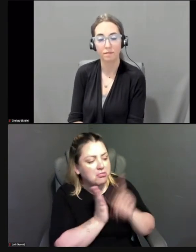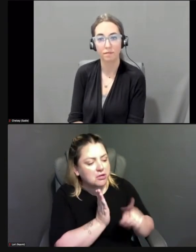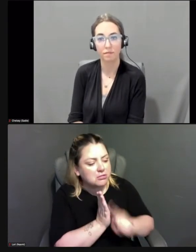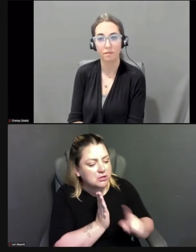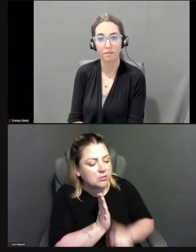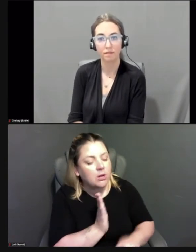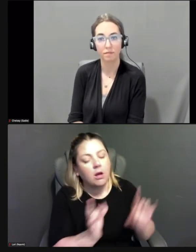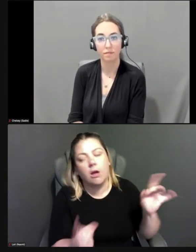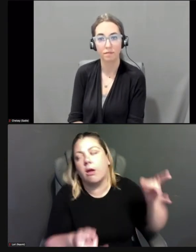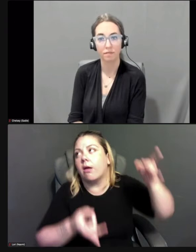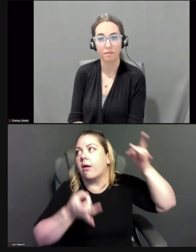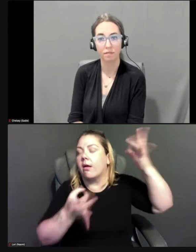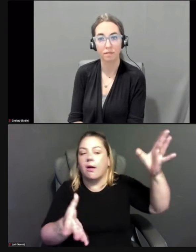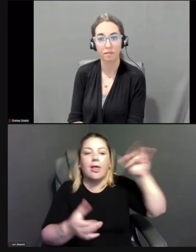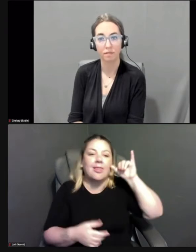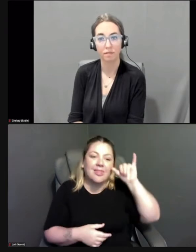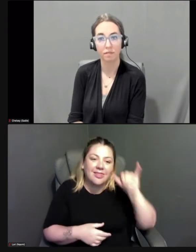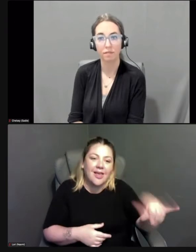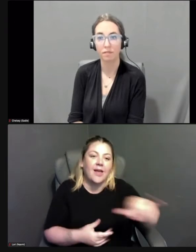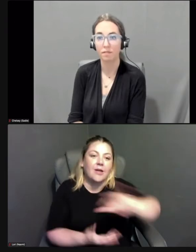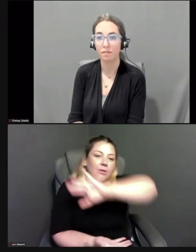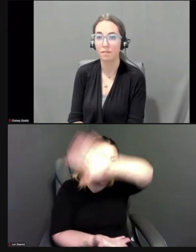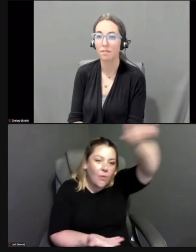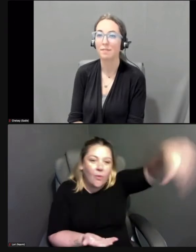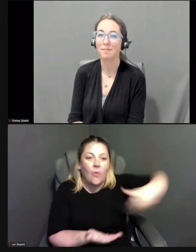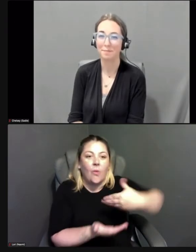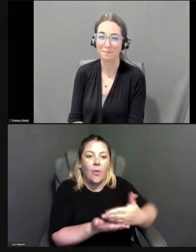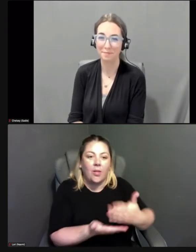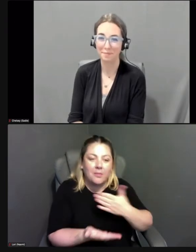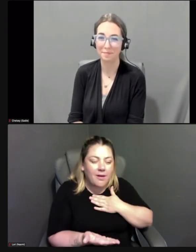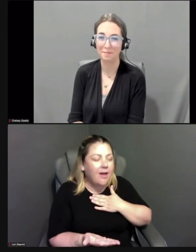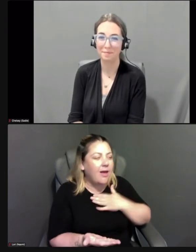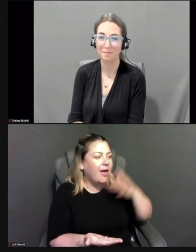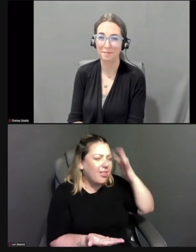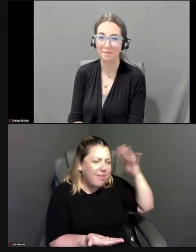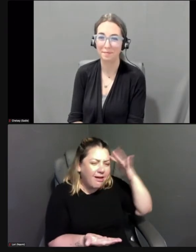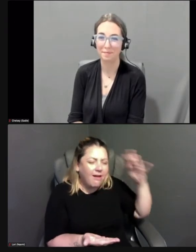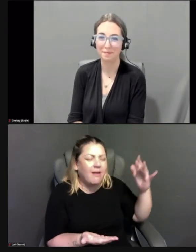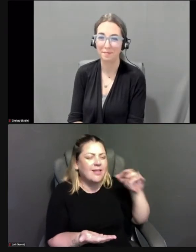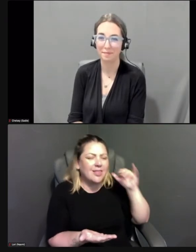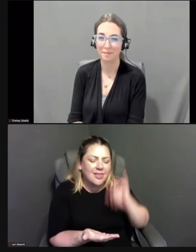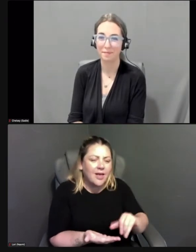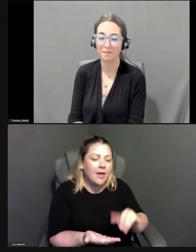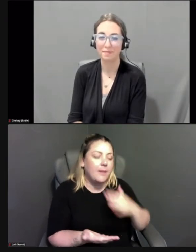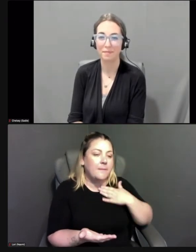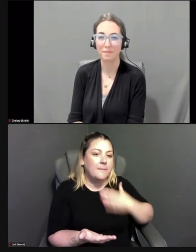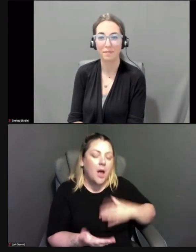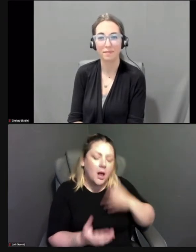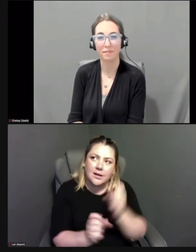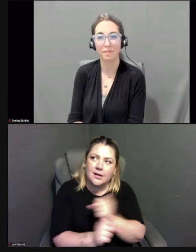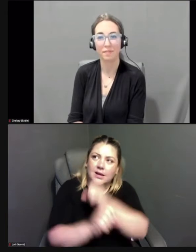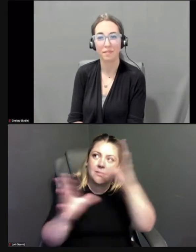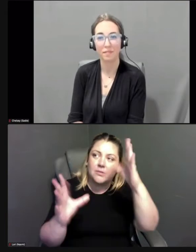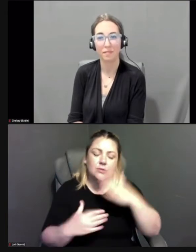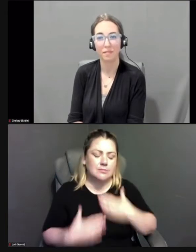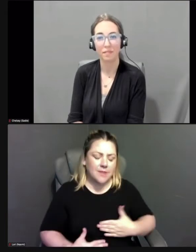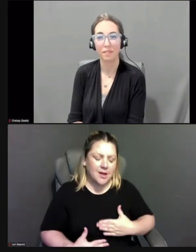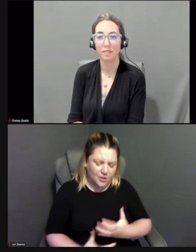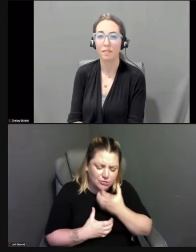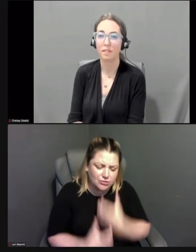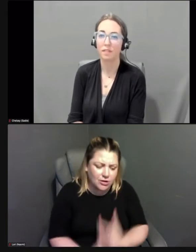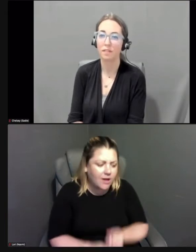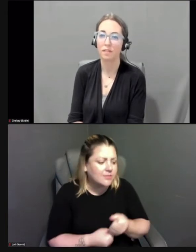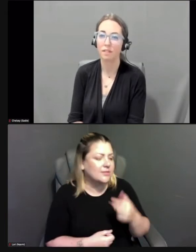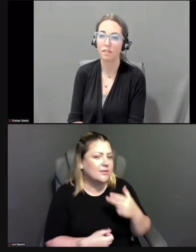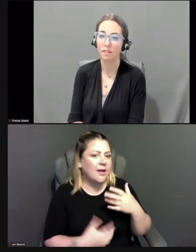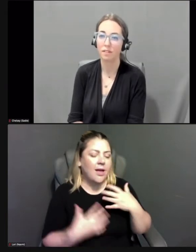together all the things. This is like, this is health at every size. This is body image. This is self-trust. So